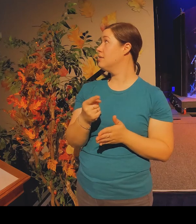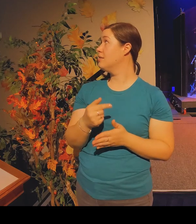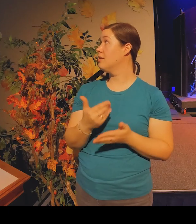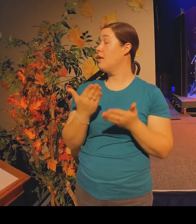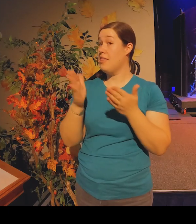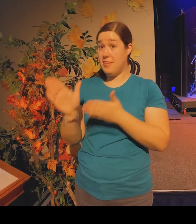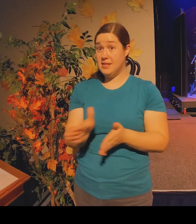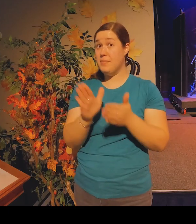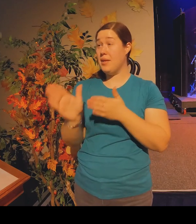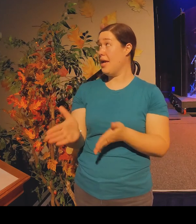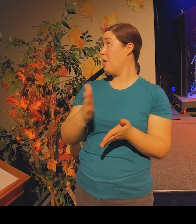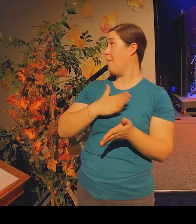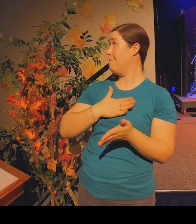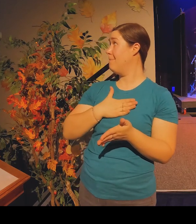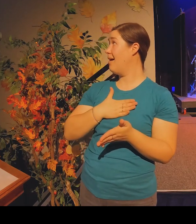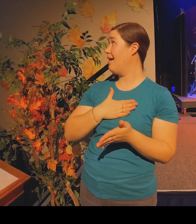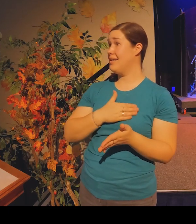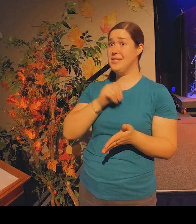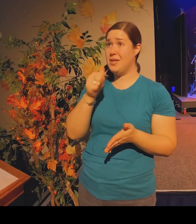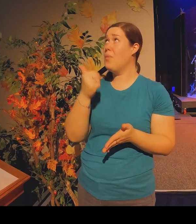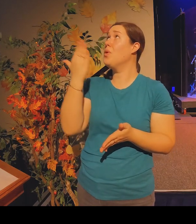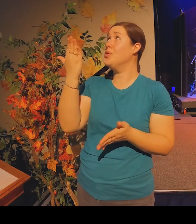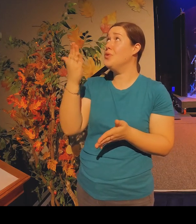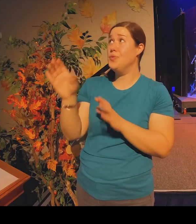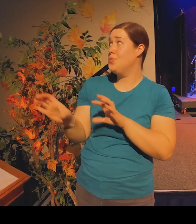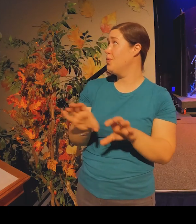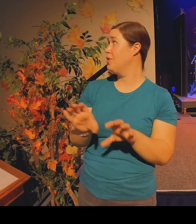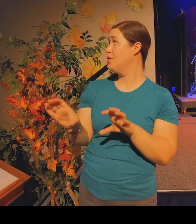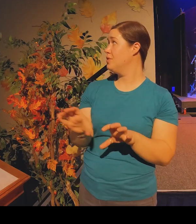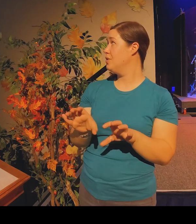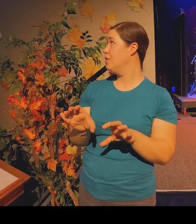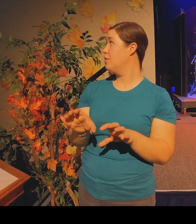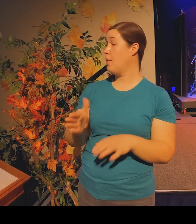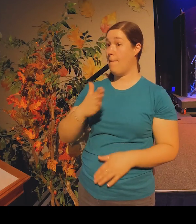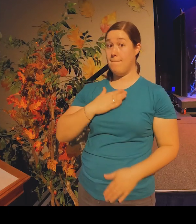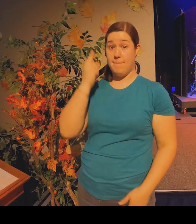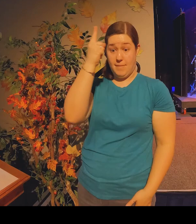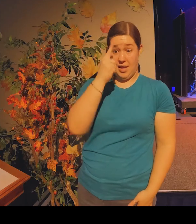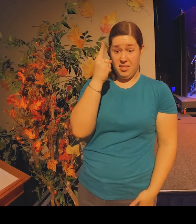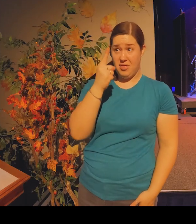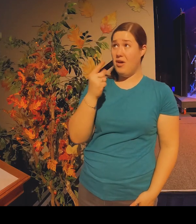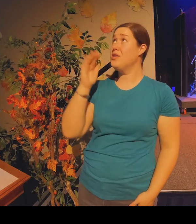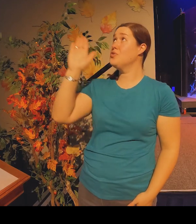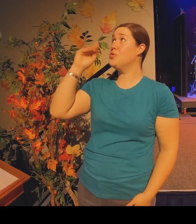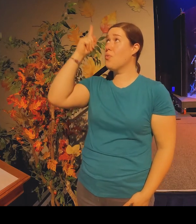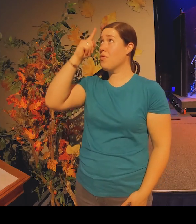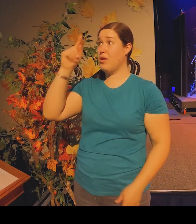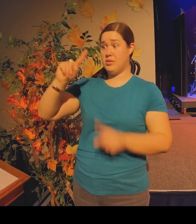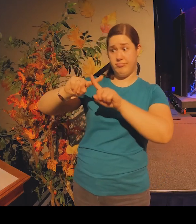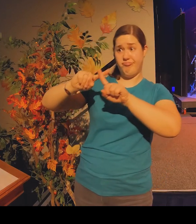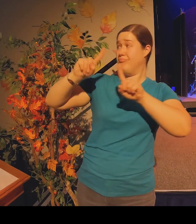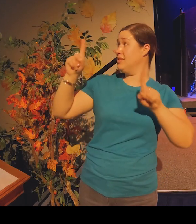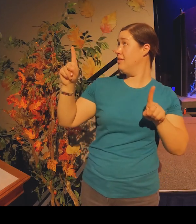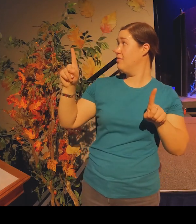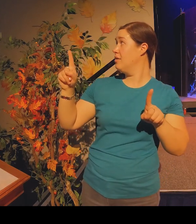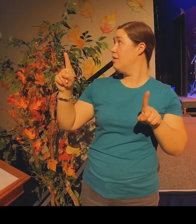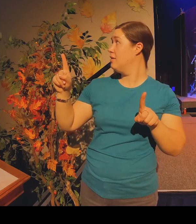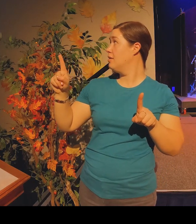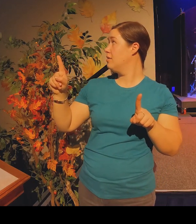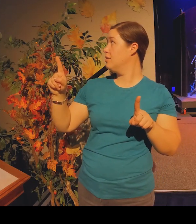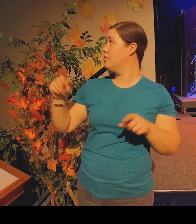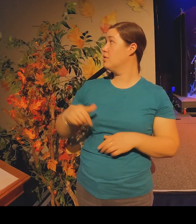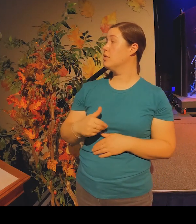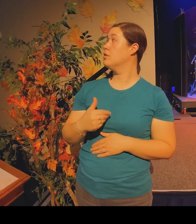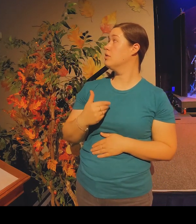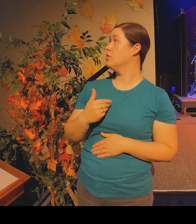your ways. So often, folks, we don't realize the consequences, and this is important, we don't realize the consequences of God saying yes to